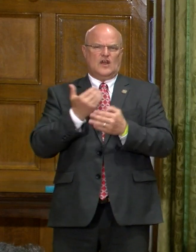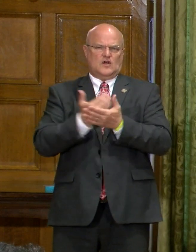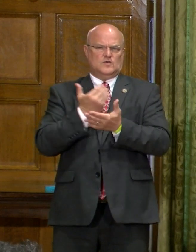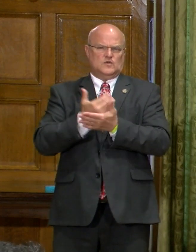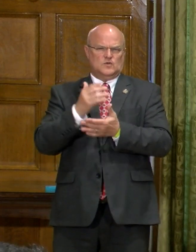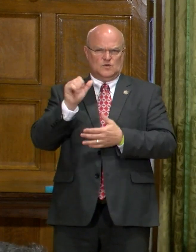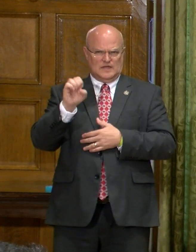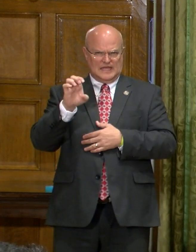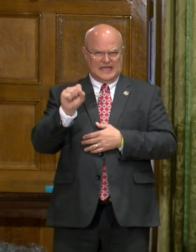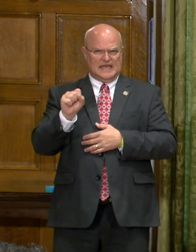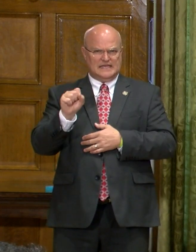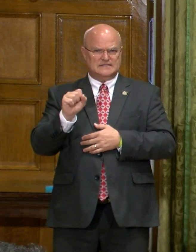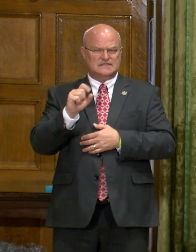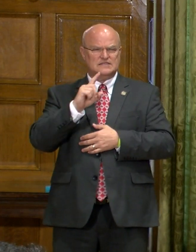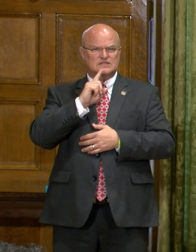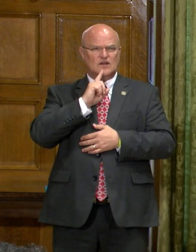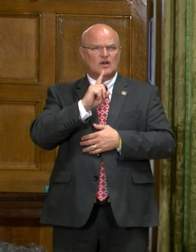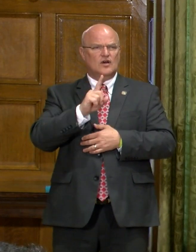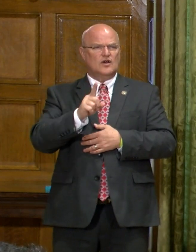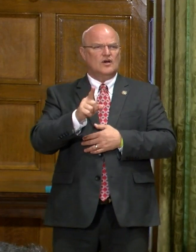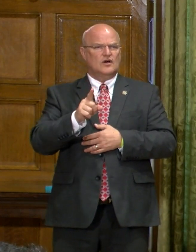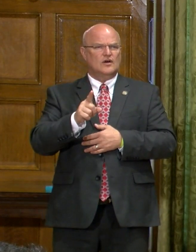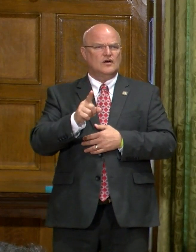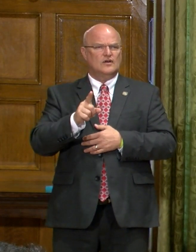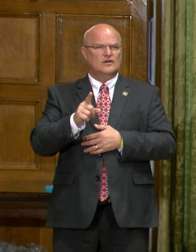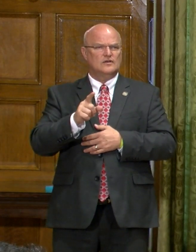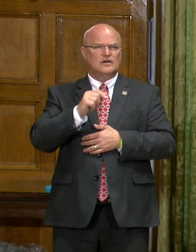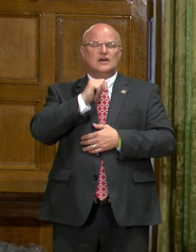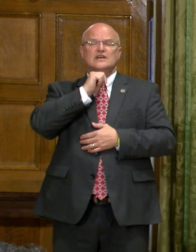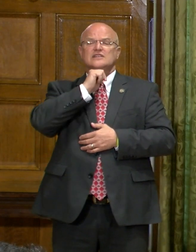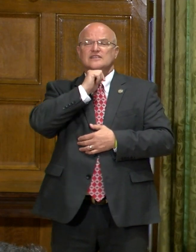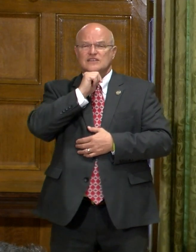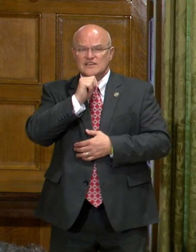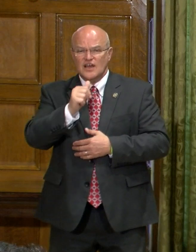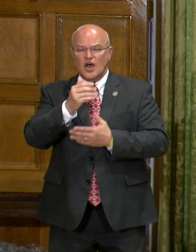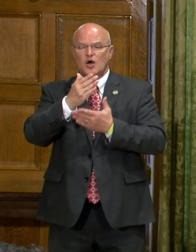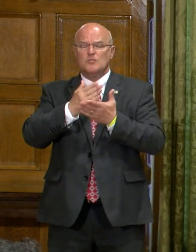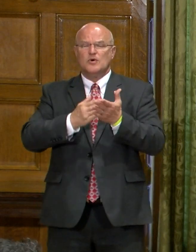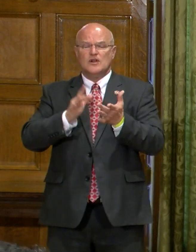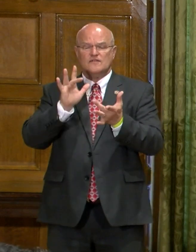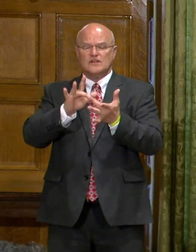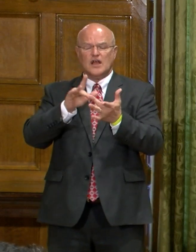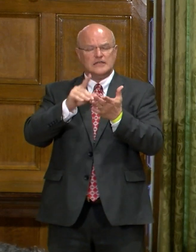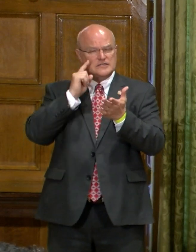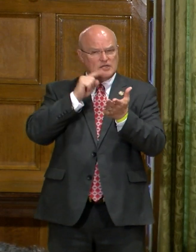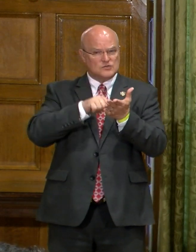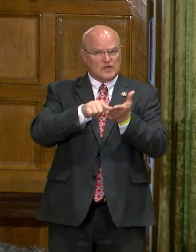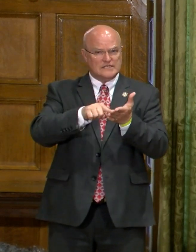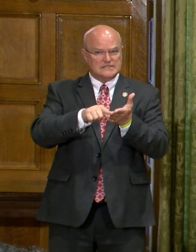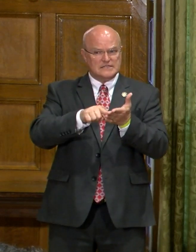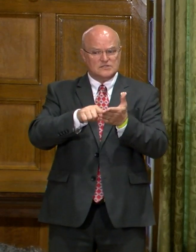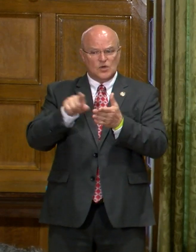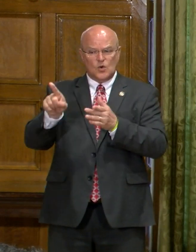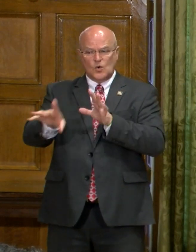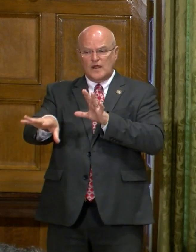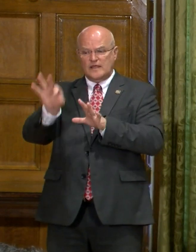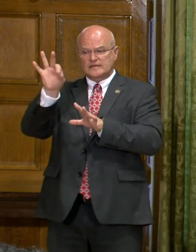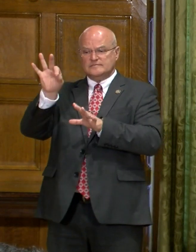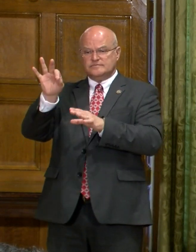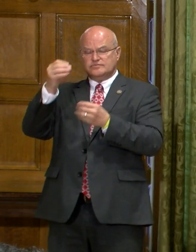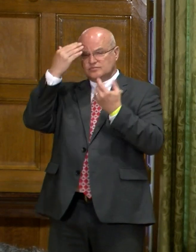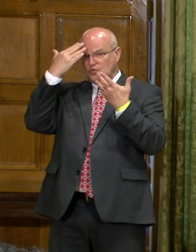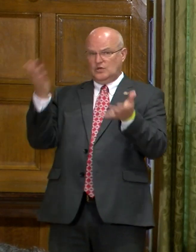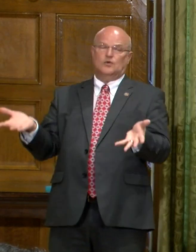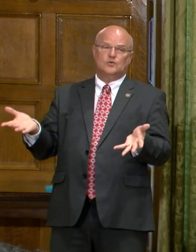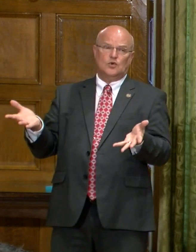new cases are not part of our contact tracing, so we don't know exactly where